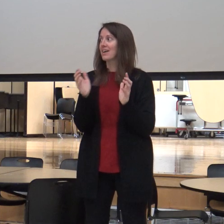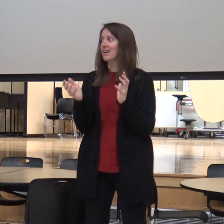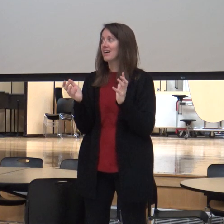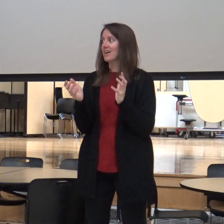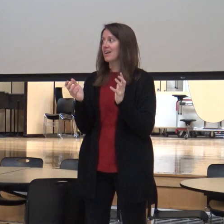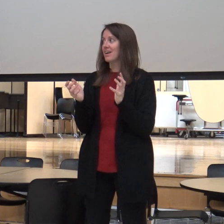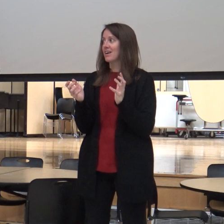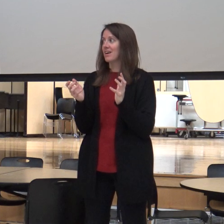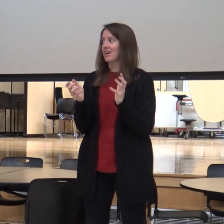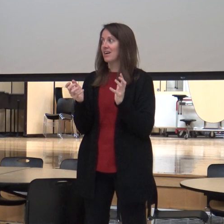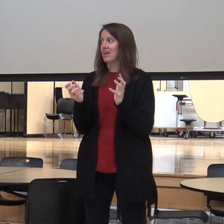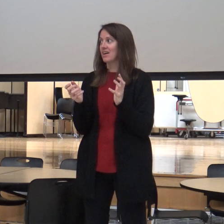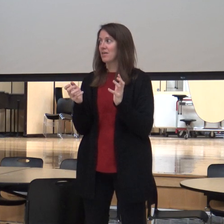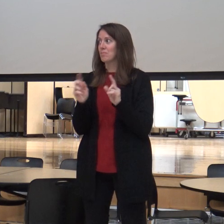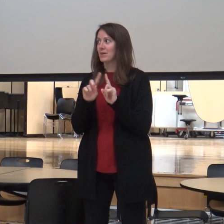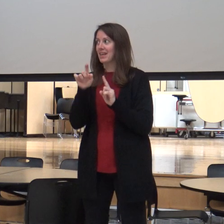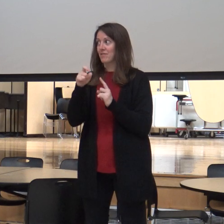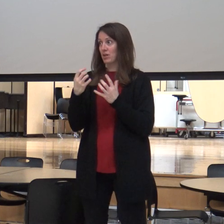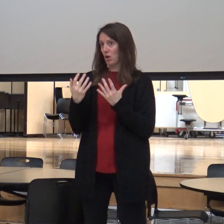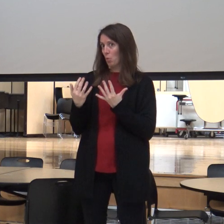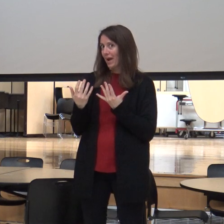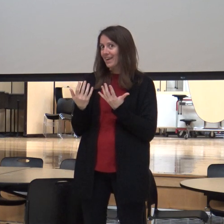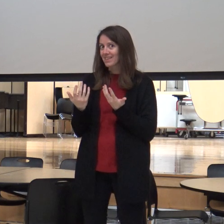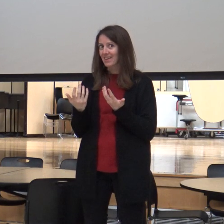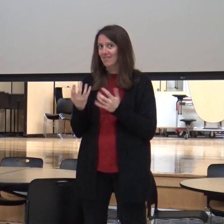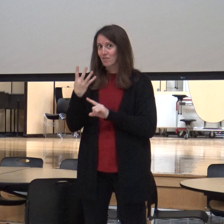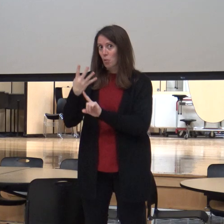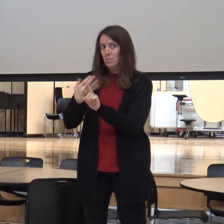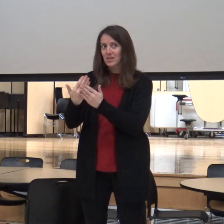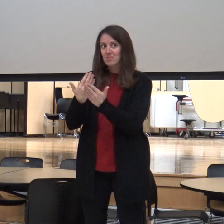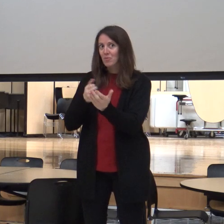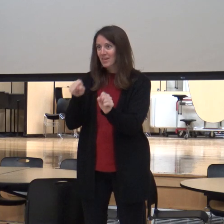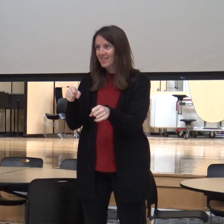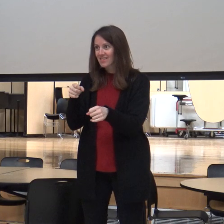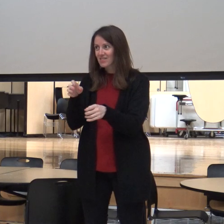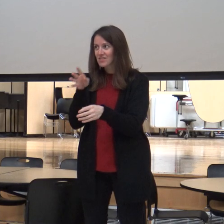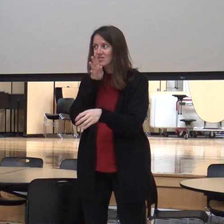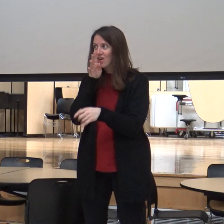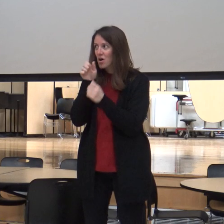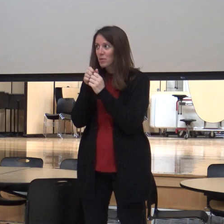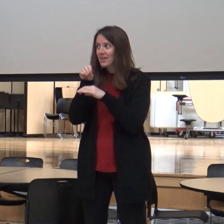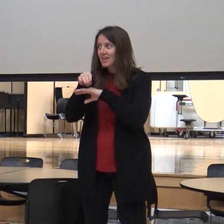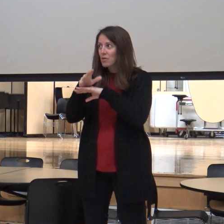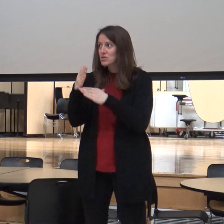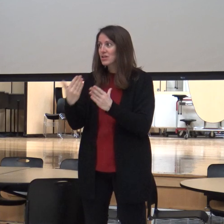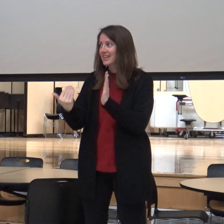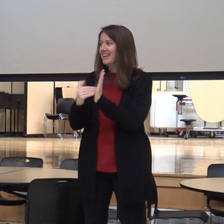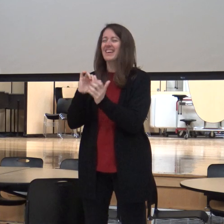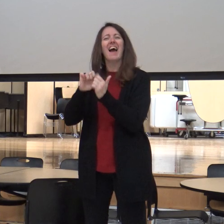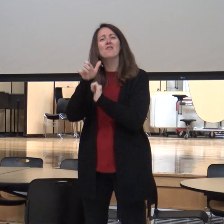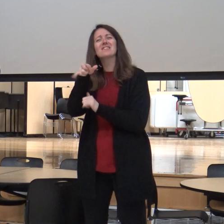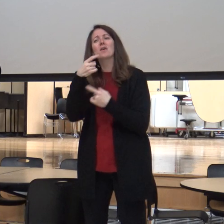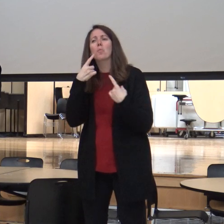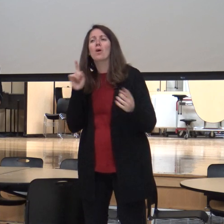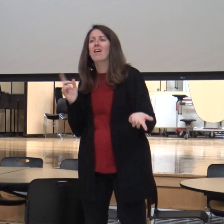sees the counselor, but they have to wait, like, do they have to wait like 4 months before they can see the counselor again? Like, how does that